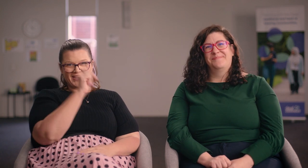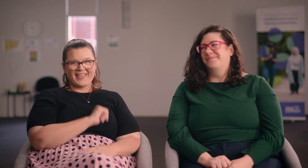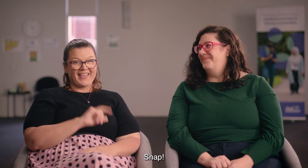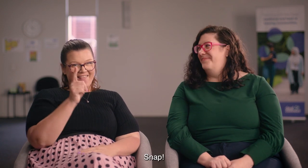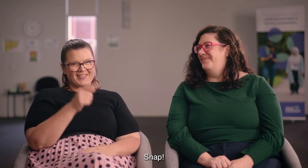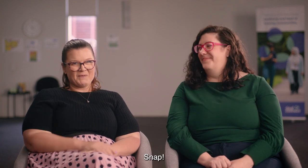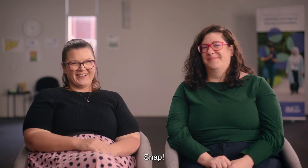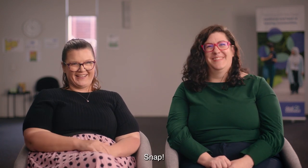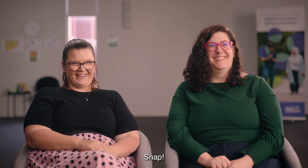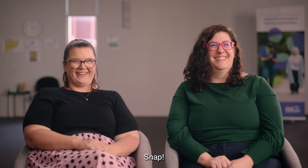Snap.